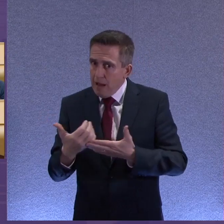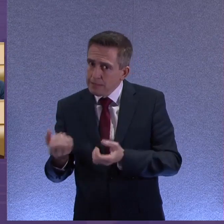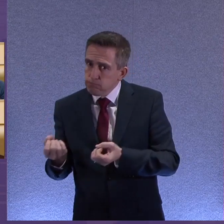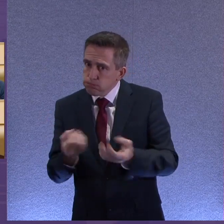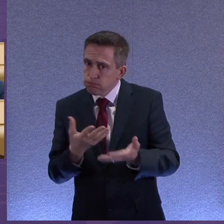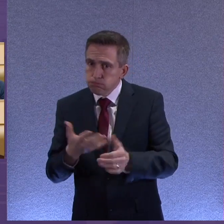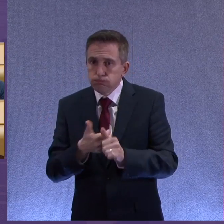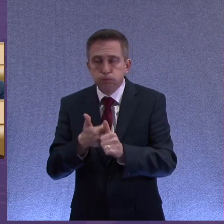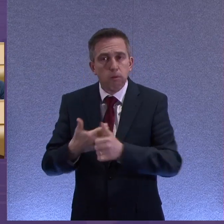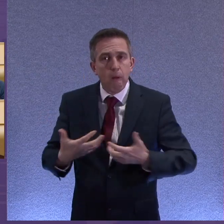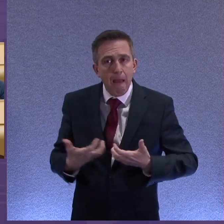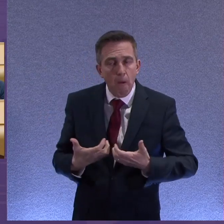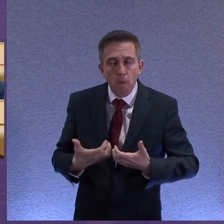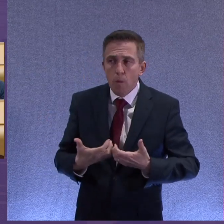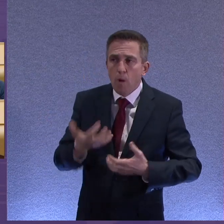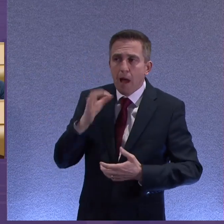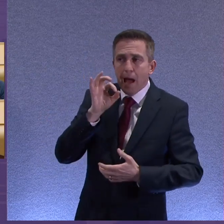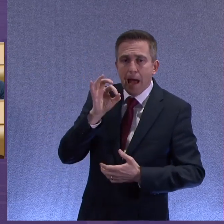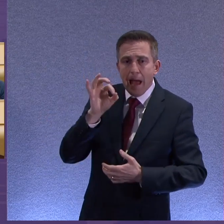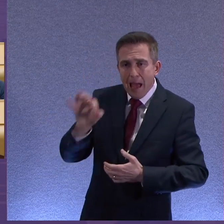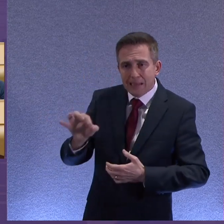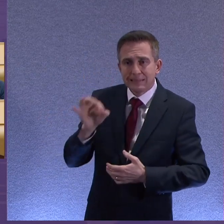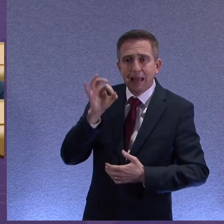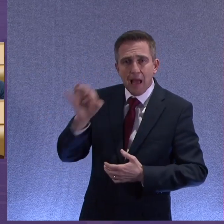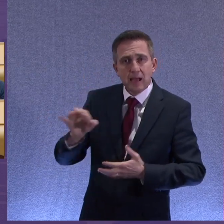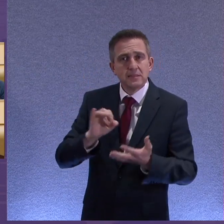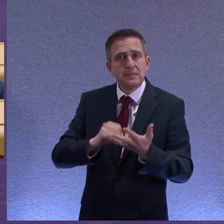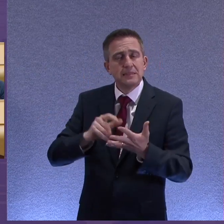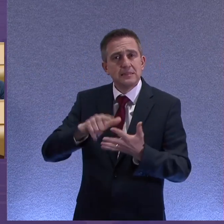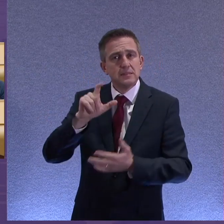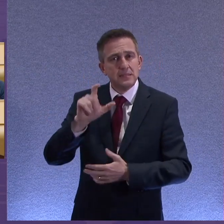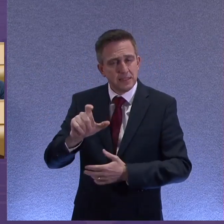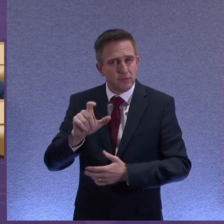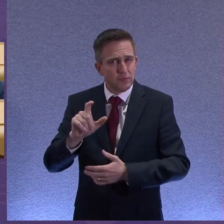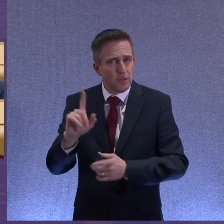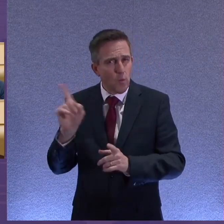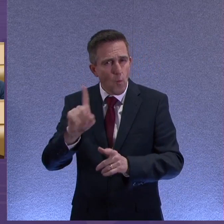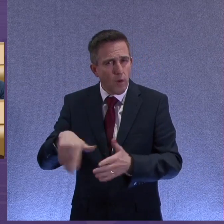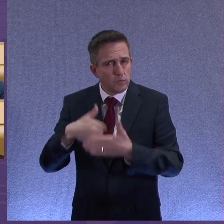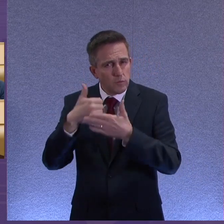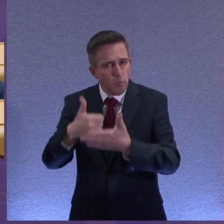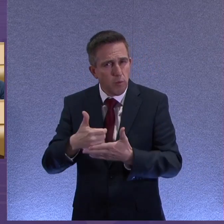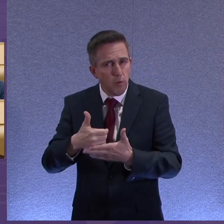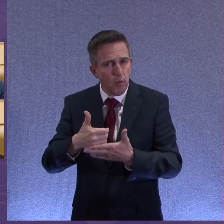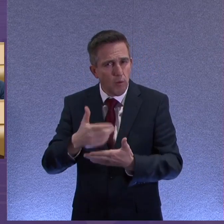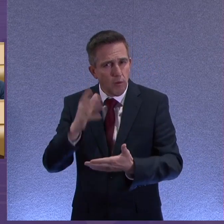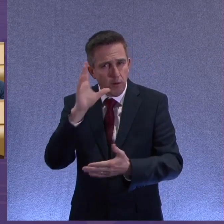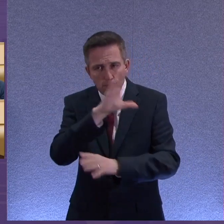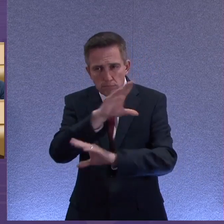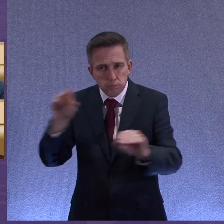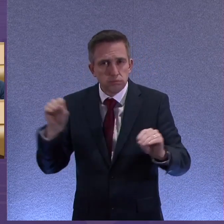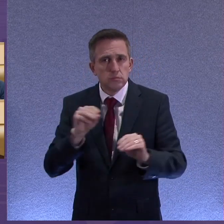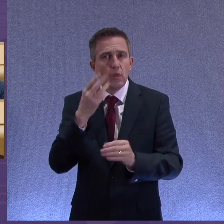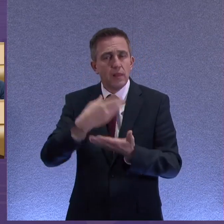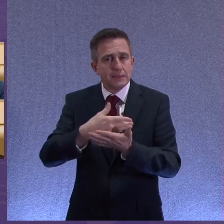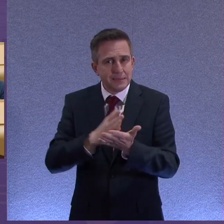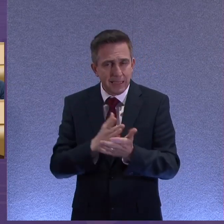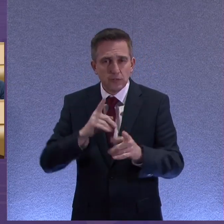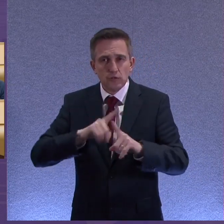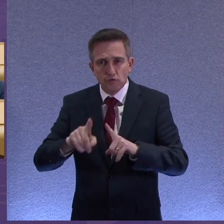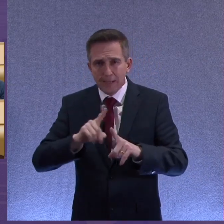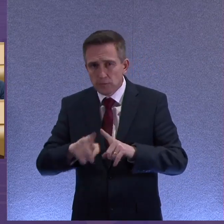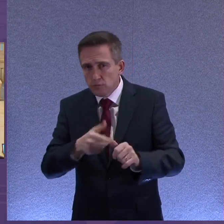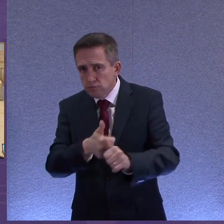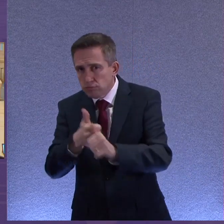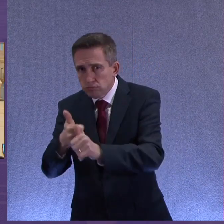can I ask her, can I ask the Cabinet Secretary what support and advice she can give to the third sector who are trying to work through this difficult